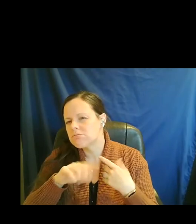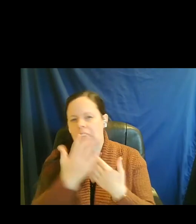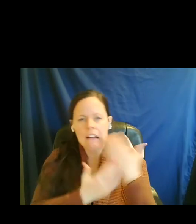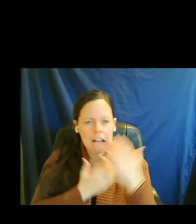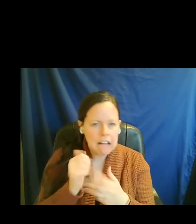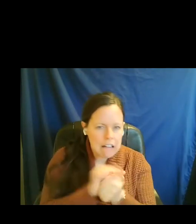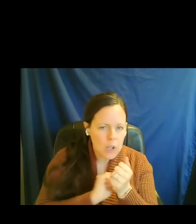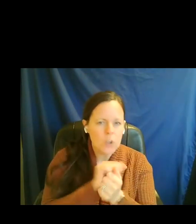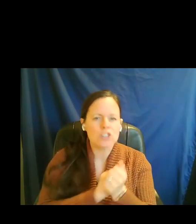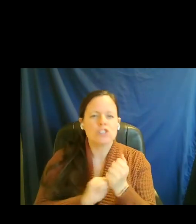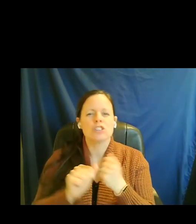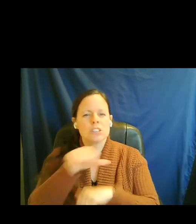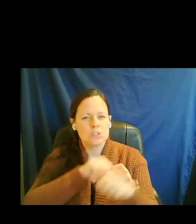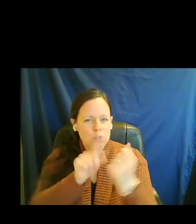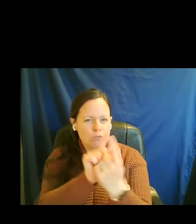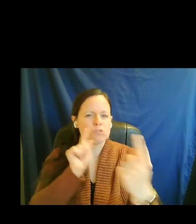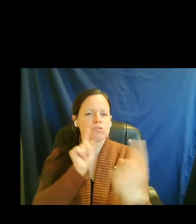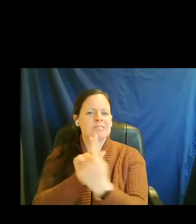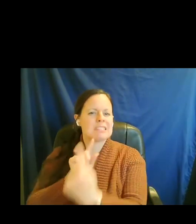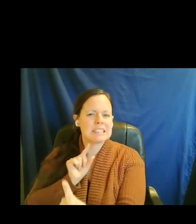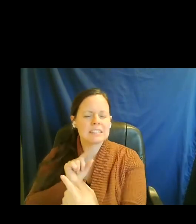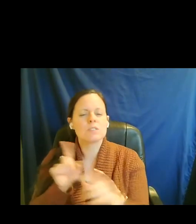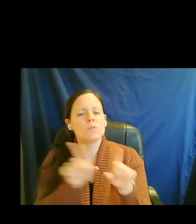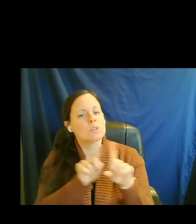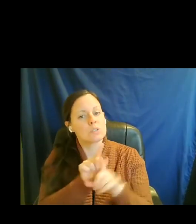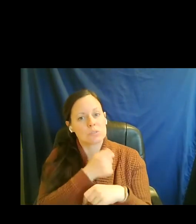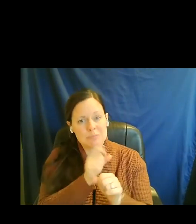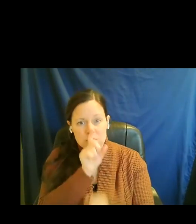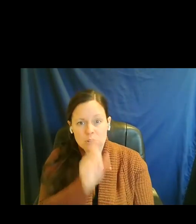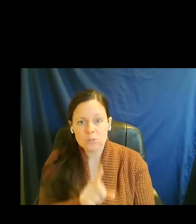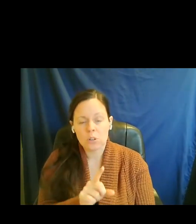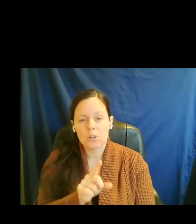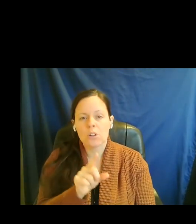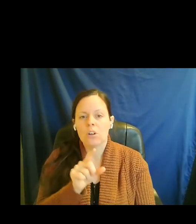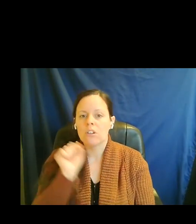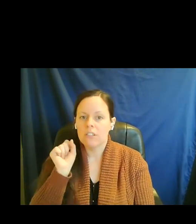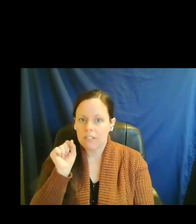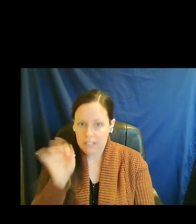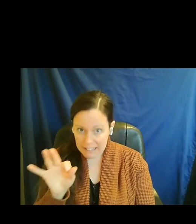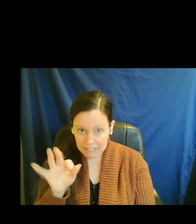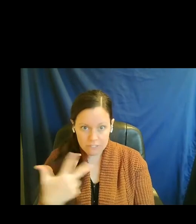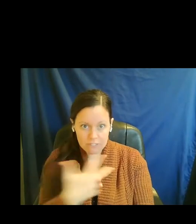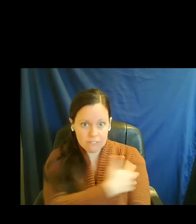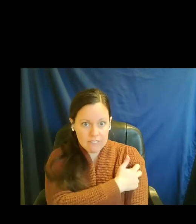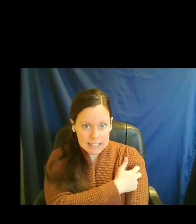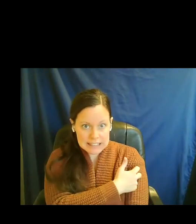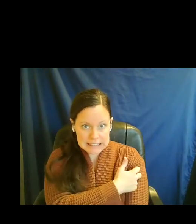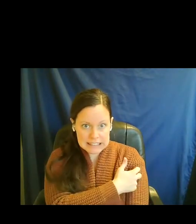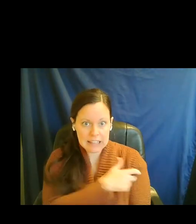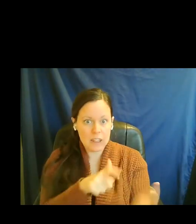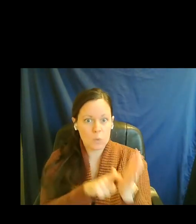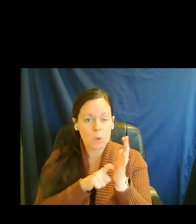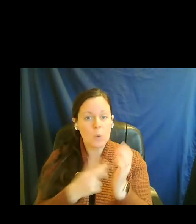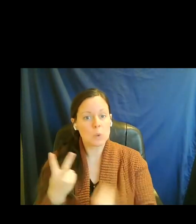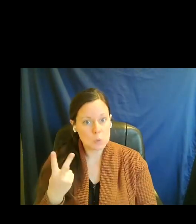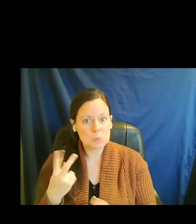and social distancing, as well as making sure that we, if we got the vaccine that requires 2 doses, that we get